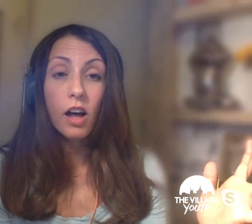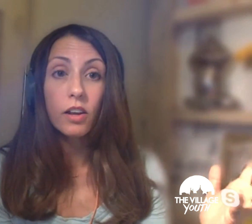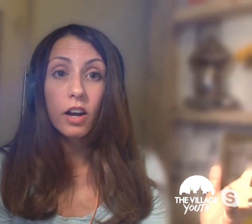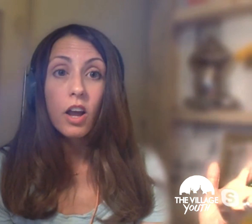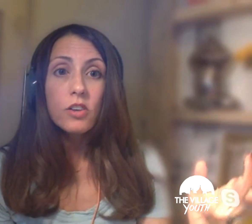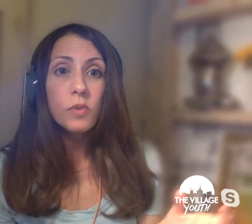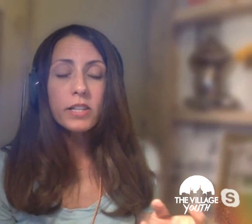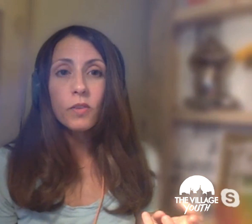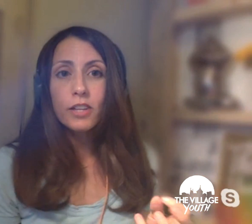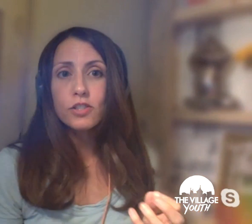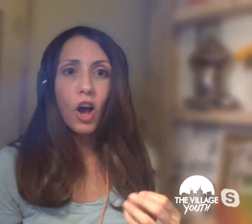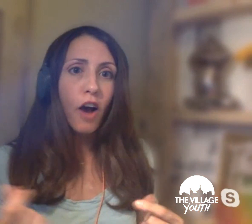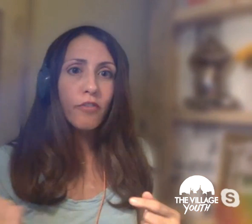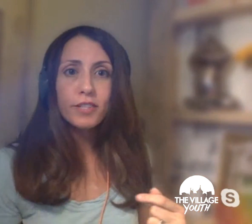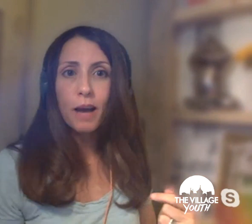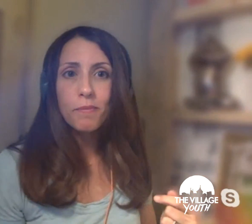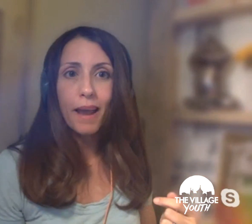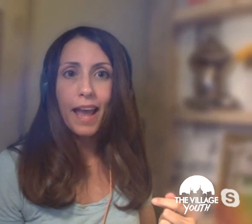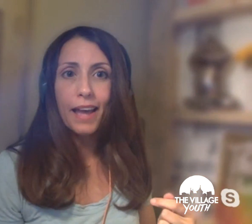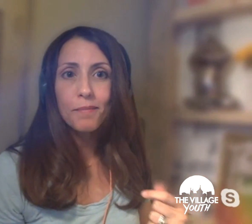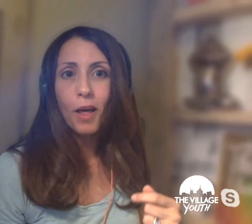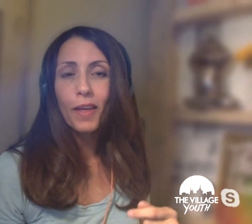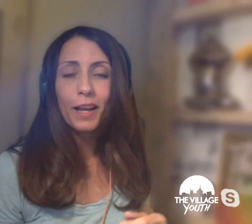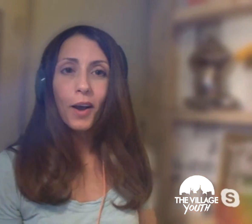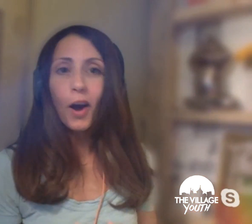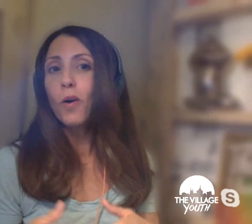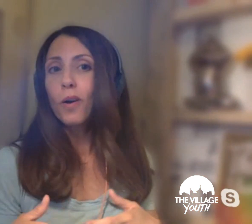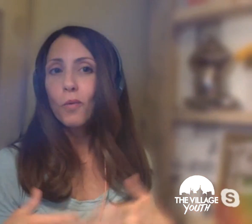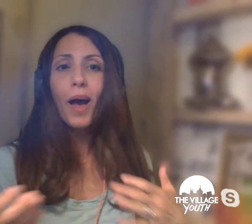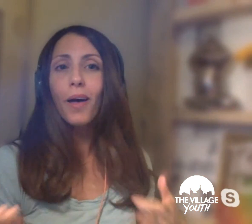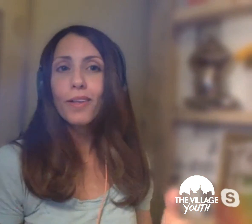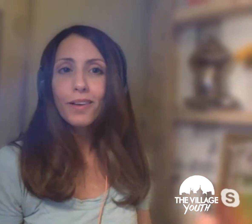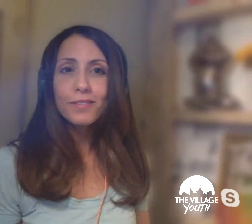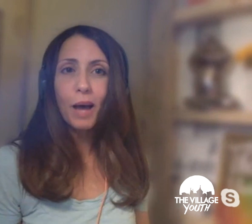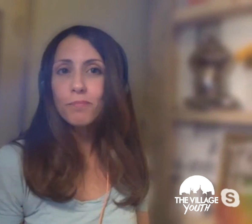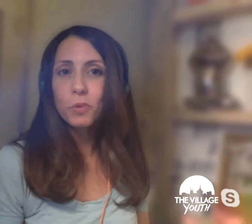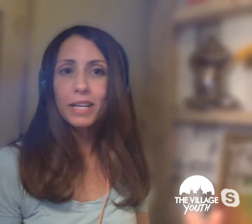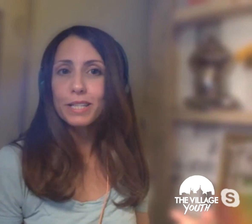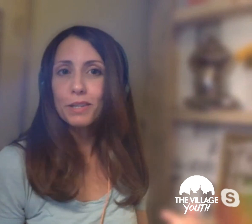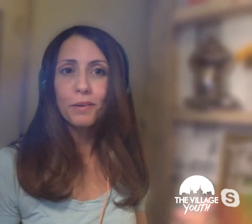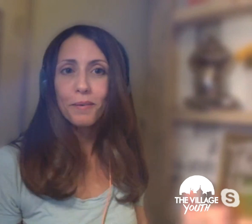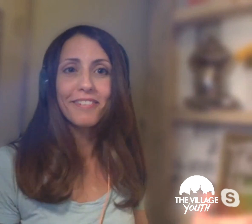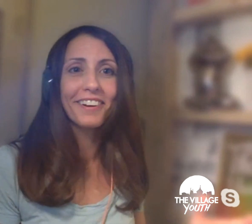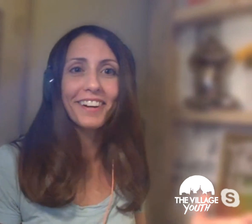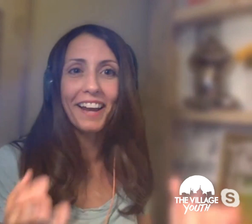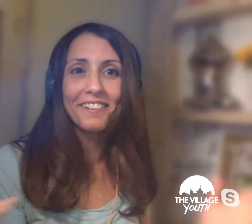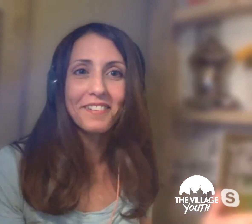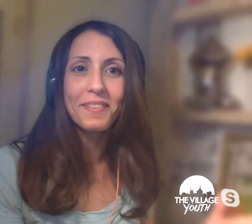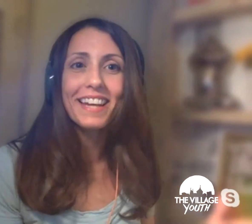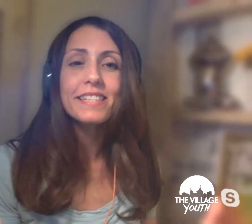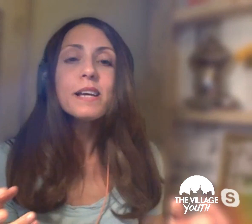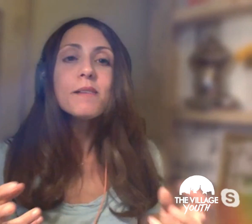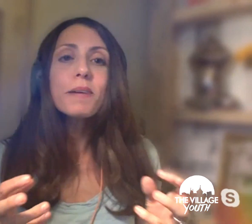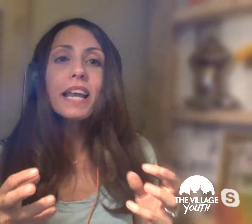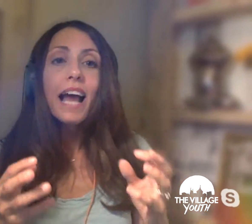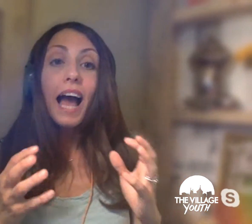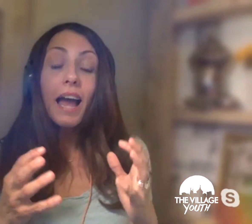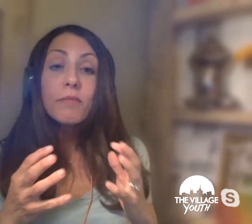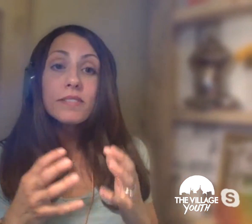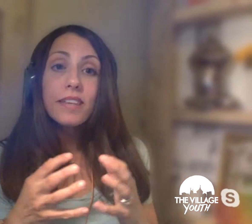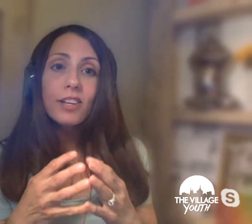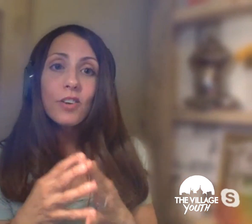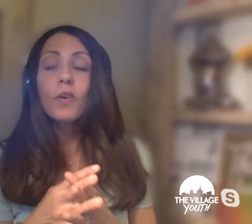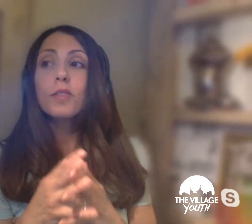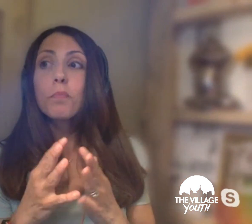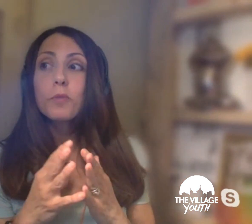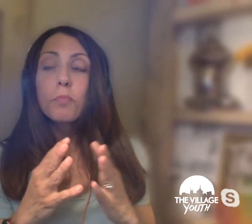biblical scholar, so I don't like just off the top of my head. I'm not like, oh well, Psalm 22 or whatever. I don't even know what that is. But